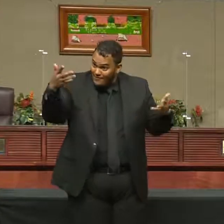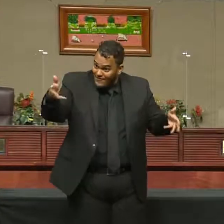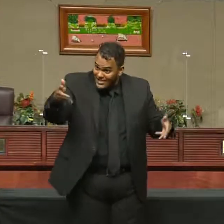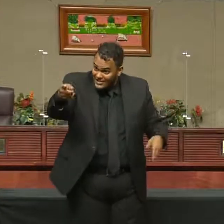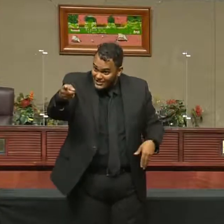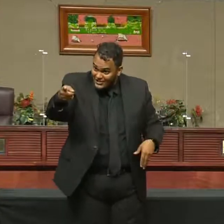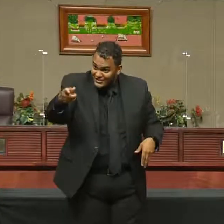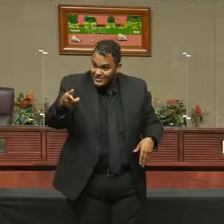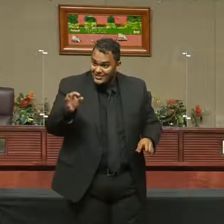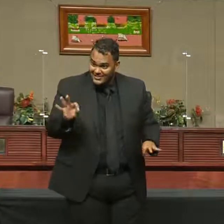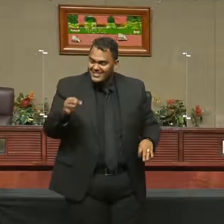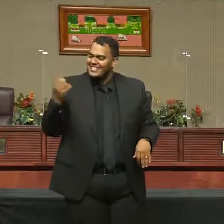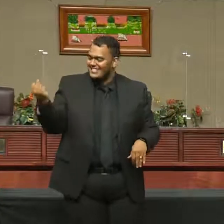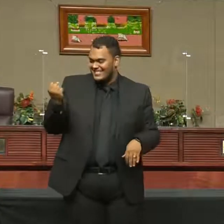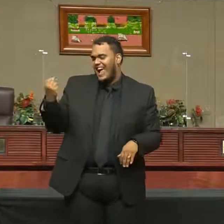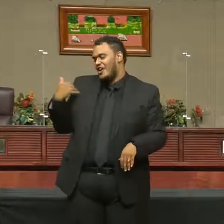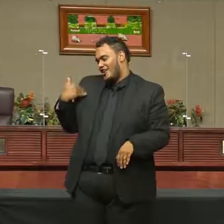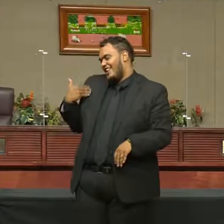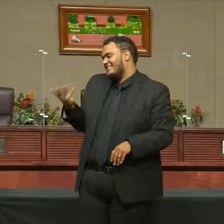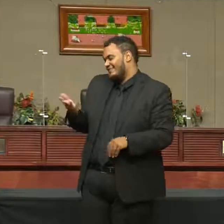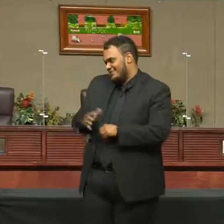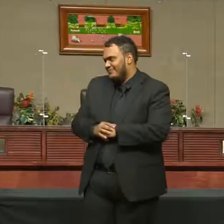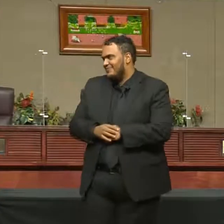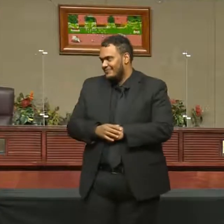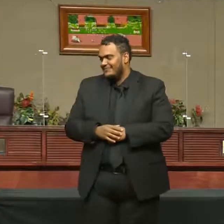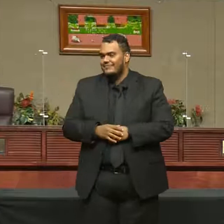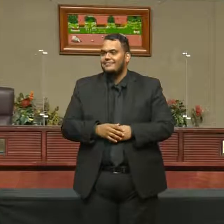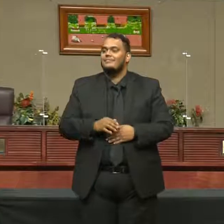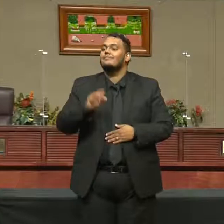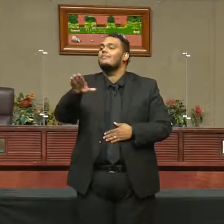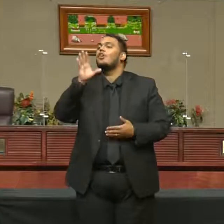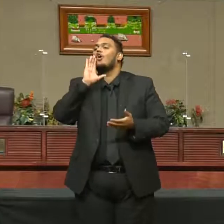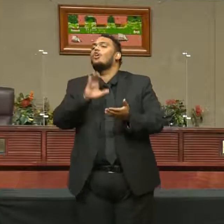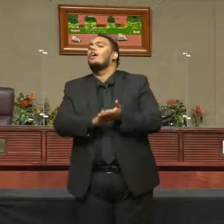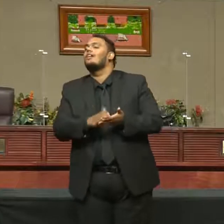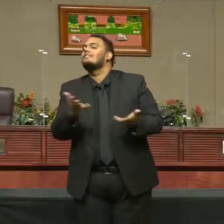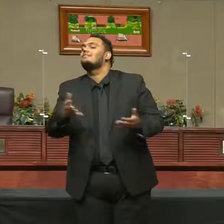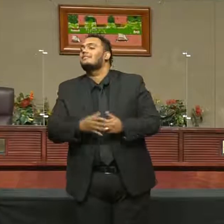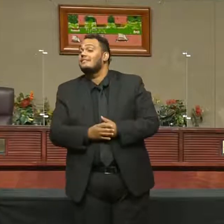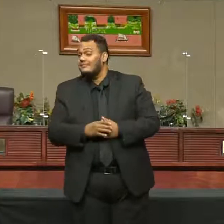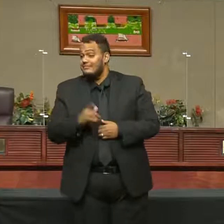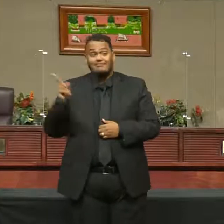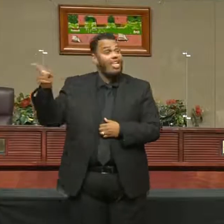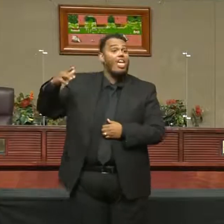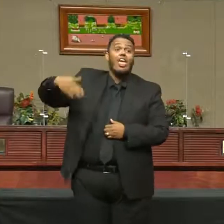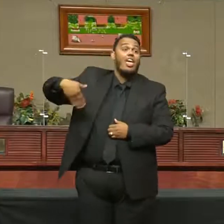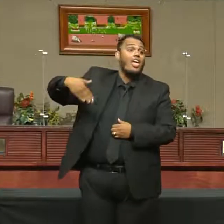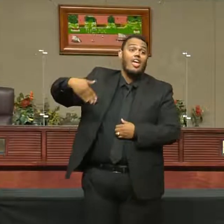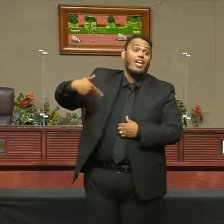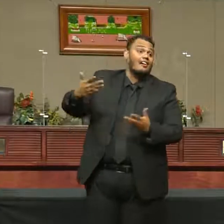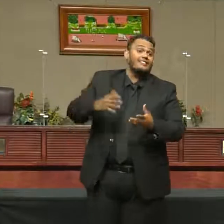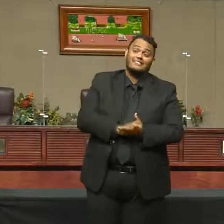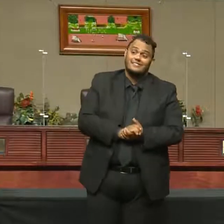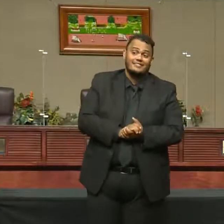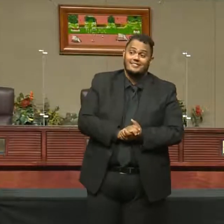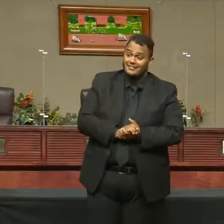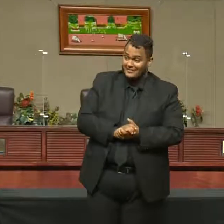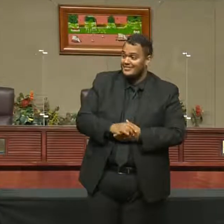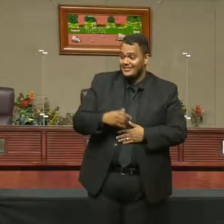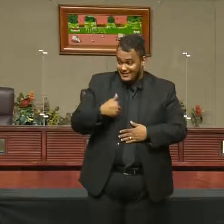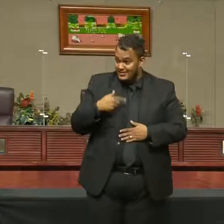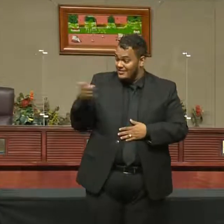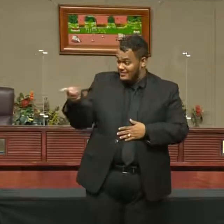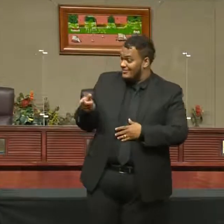dose? Yeah. Okay. So what about your husband? Okay. Does he fall in